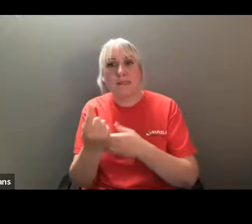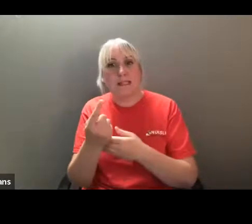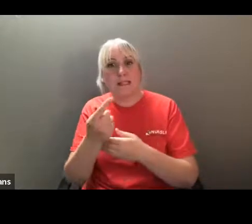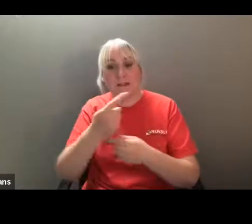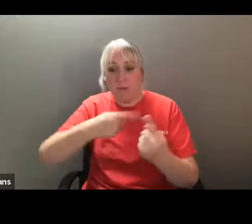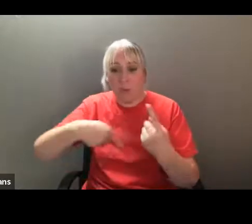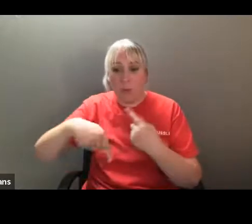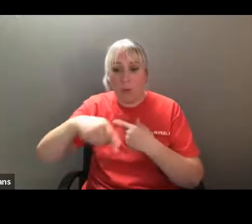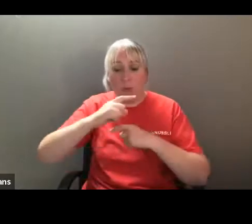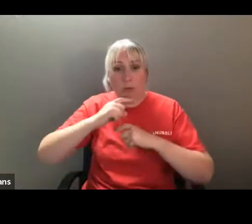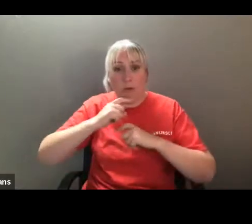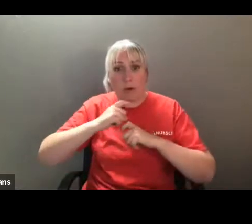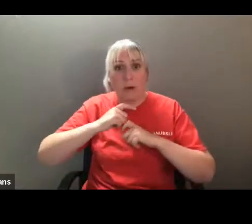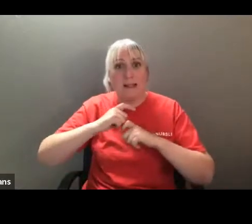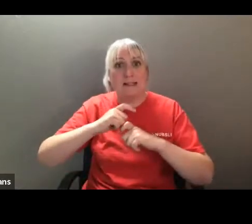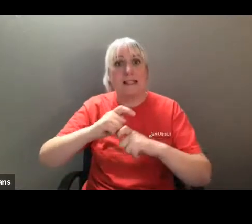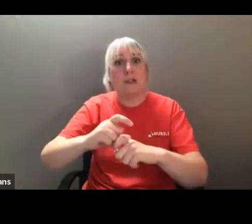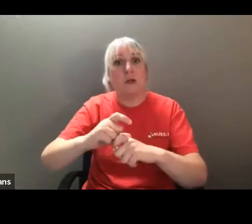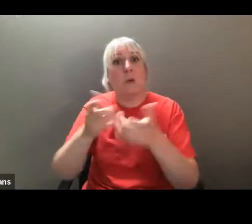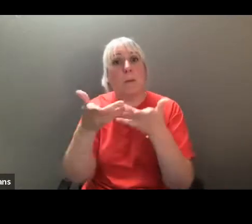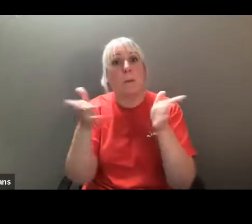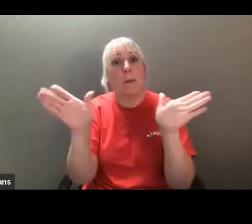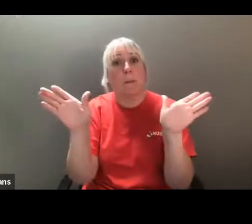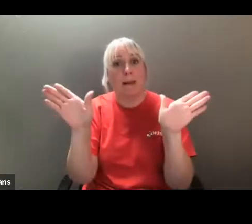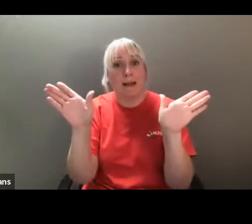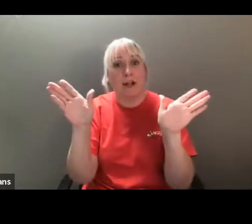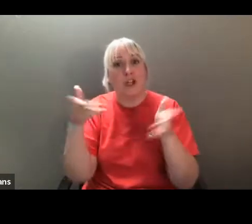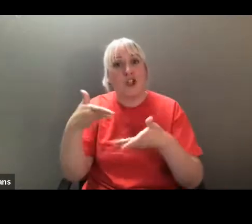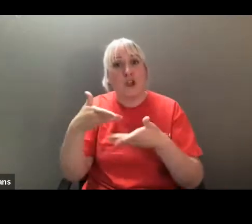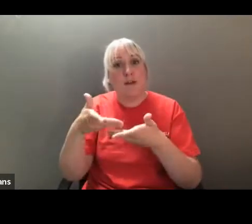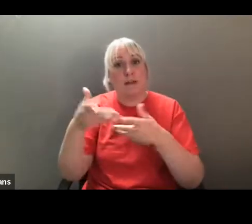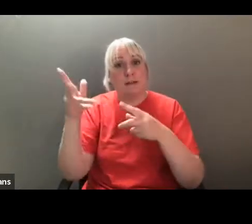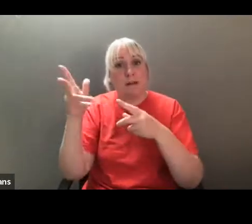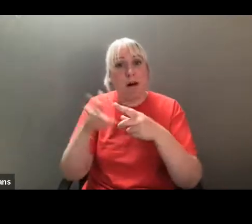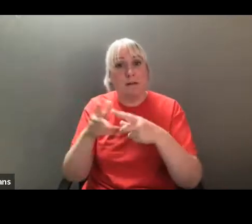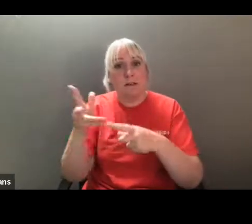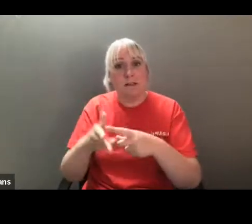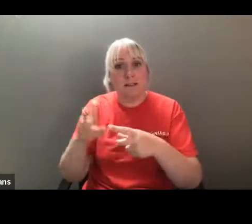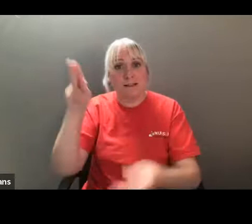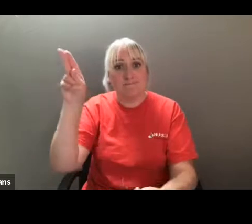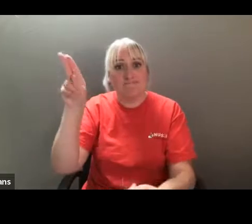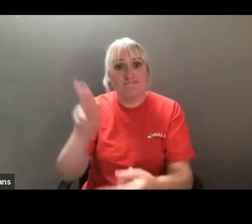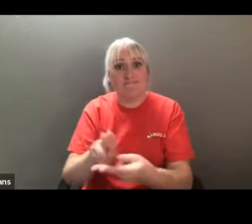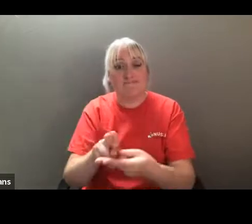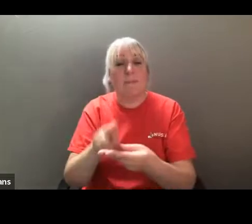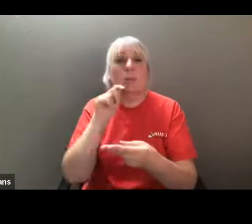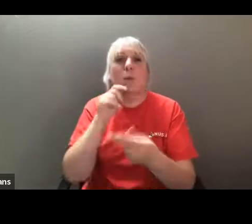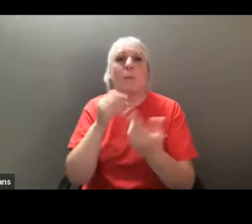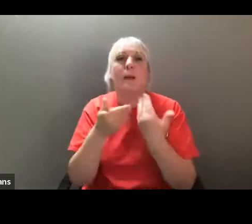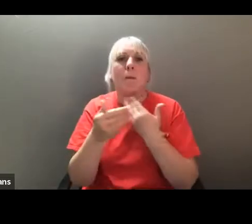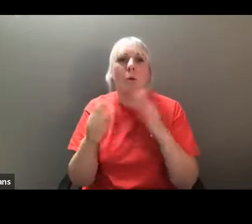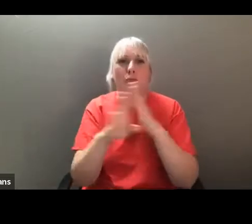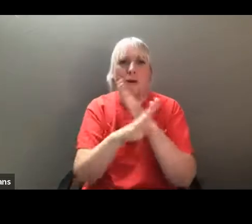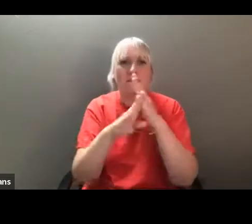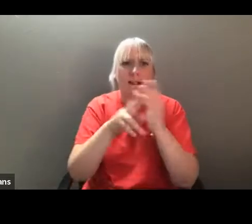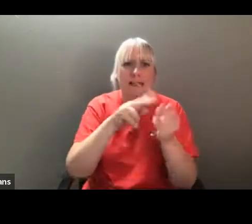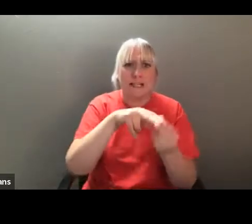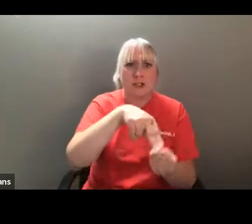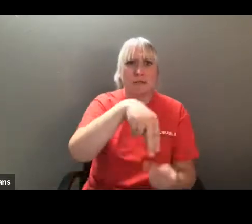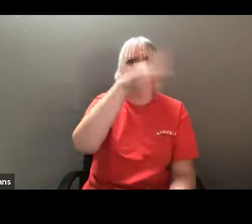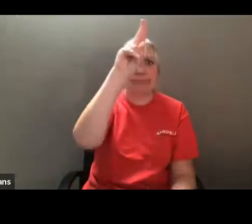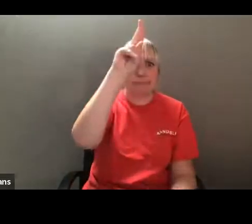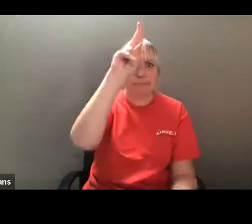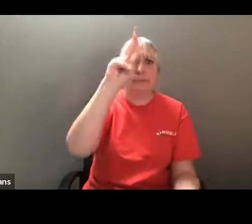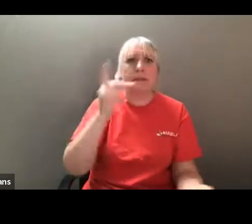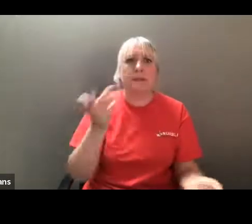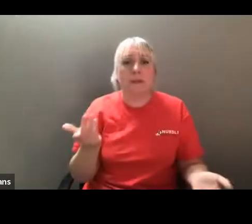to continue to cut public services through privatisation. And of course,